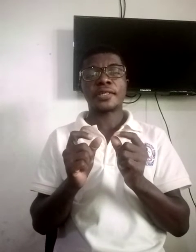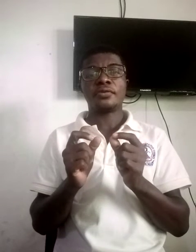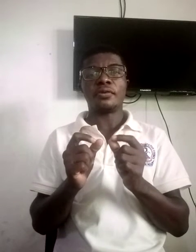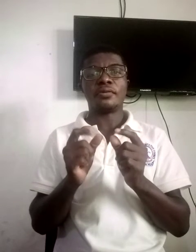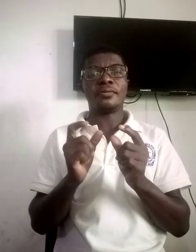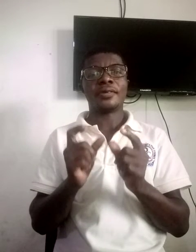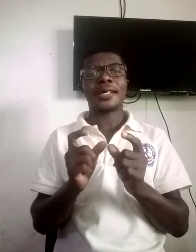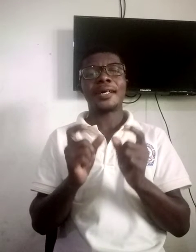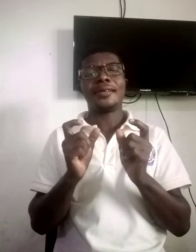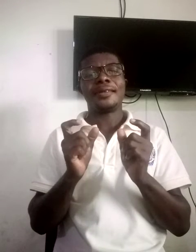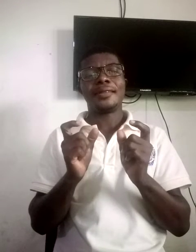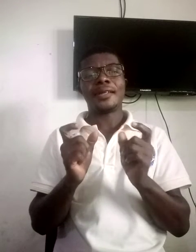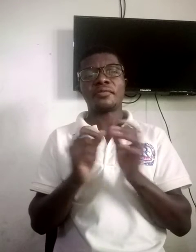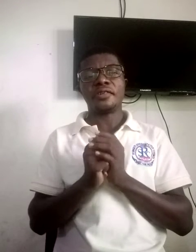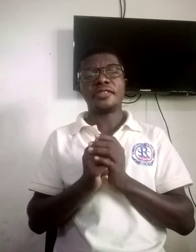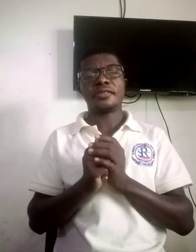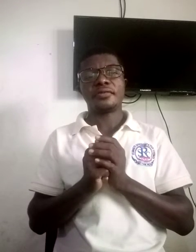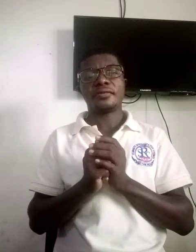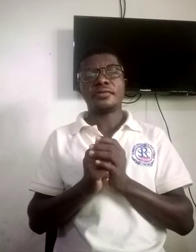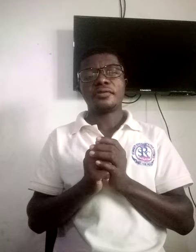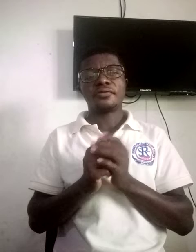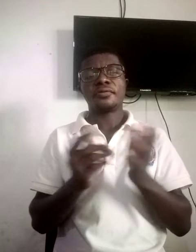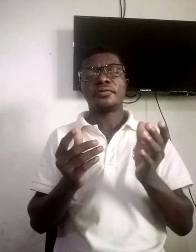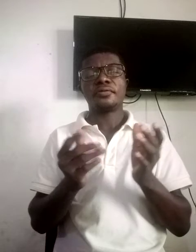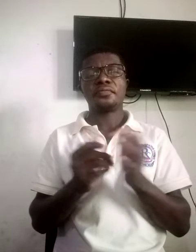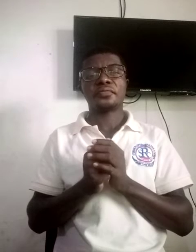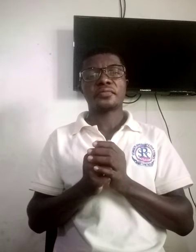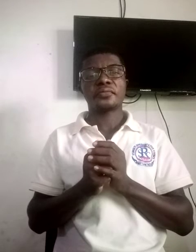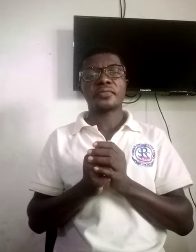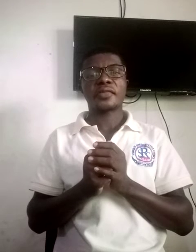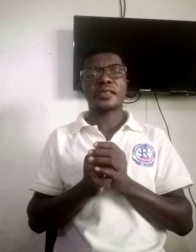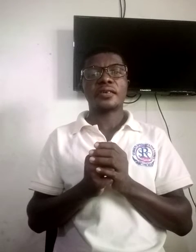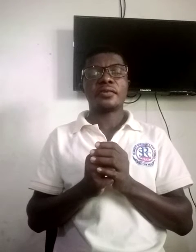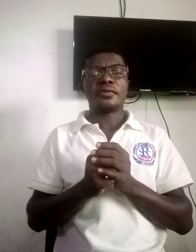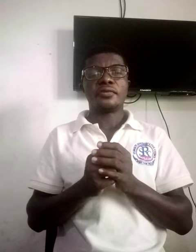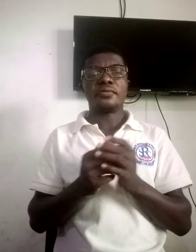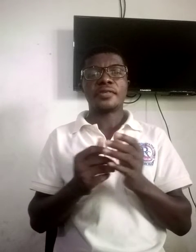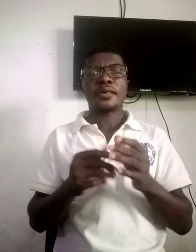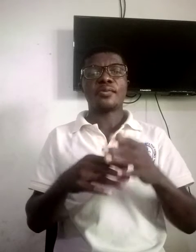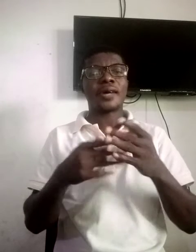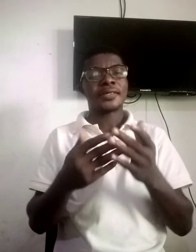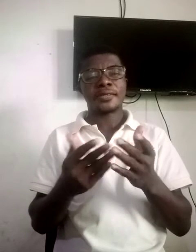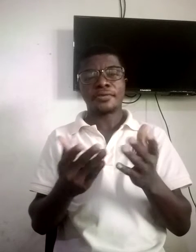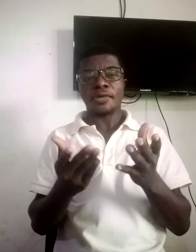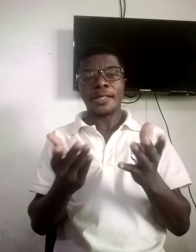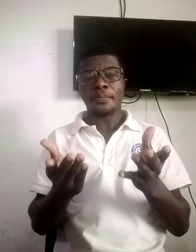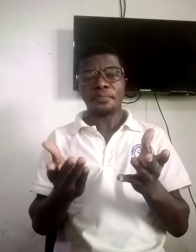your local language. So you say, what is your name?